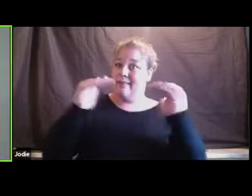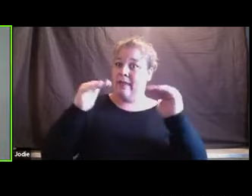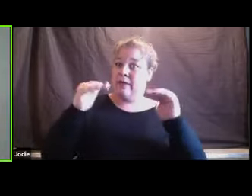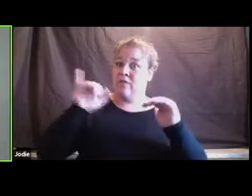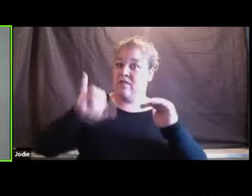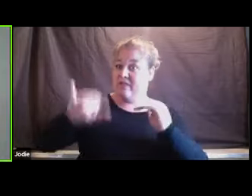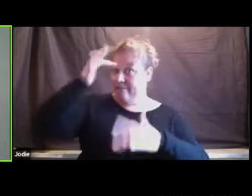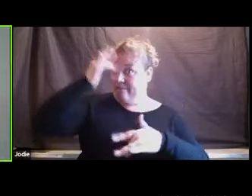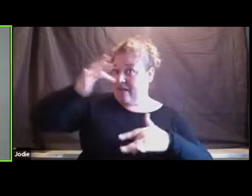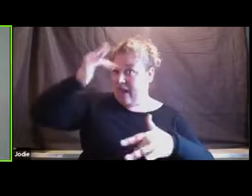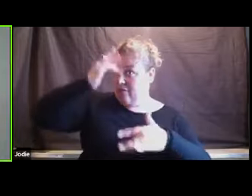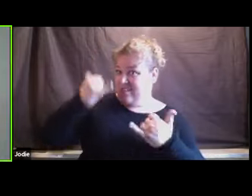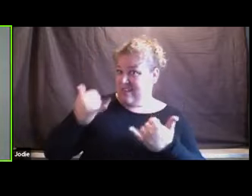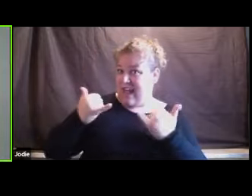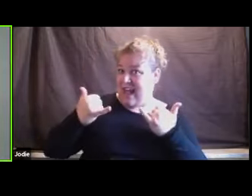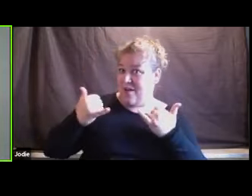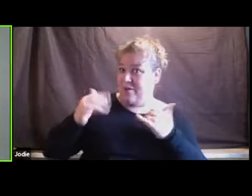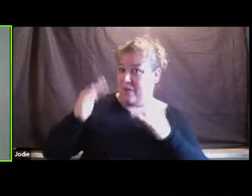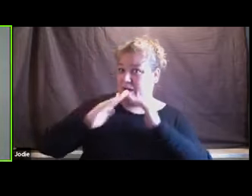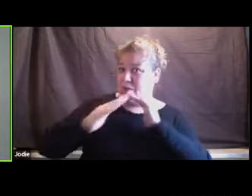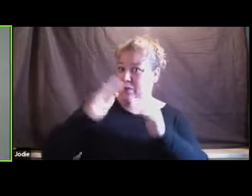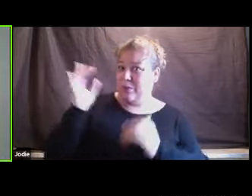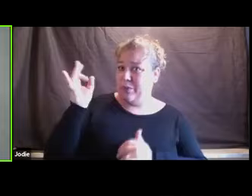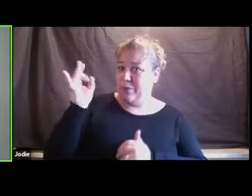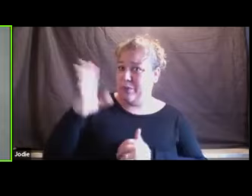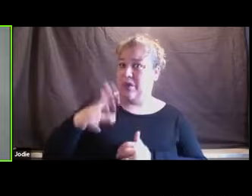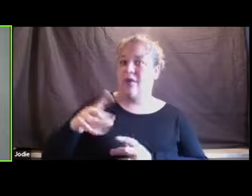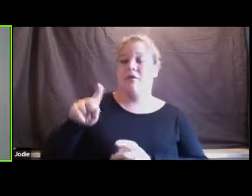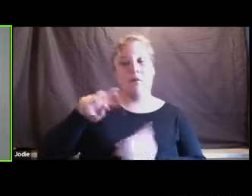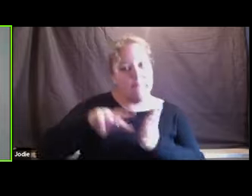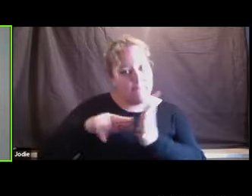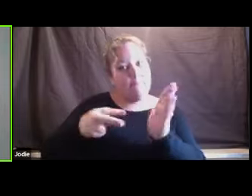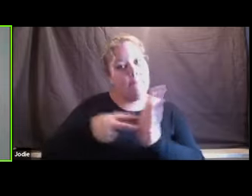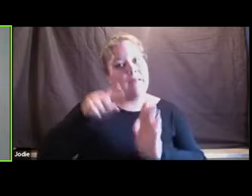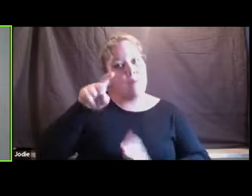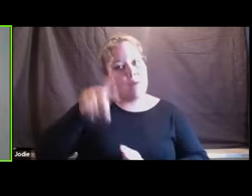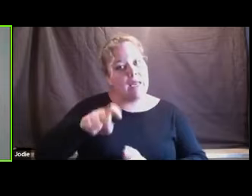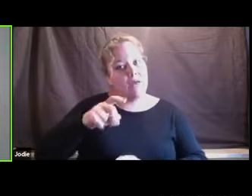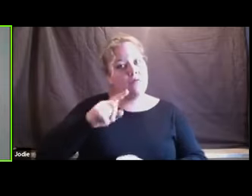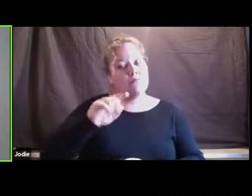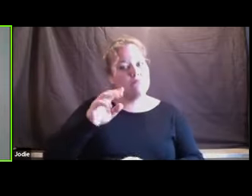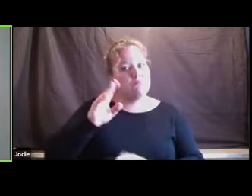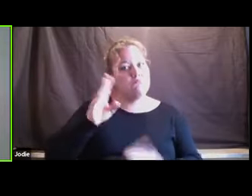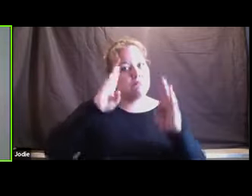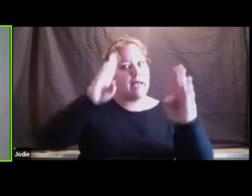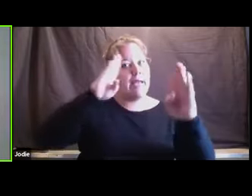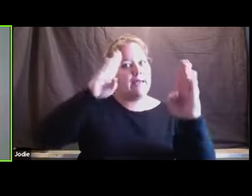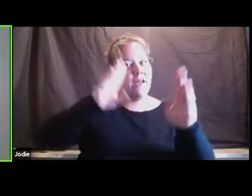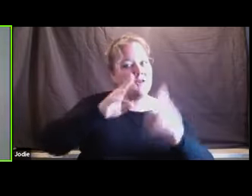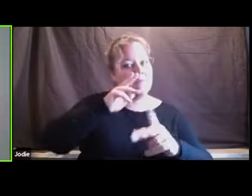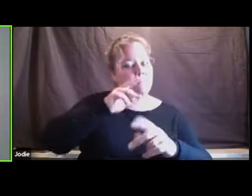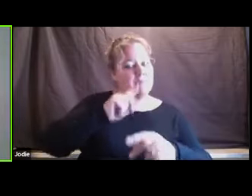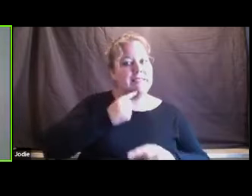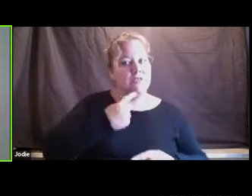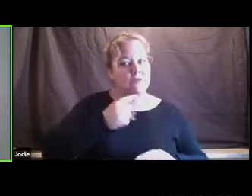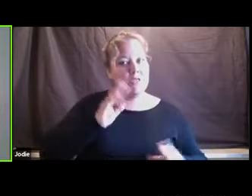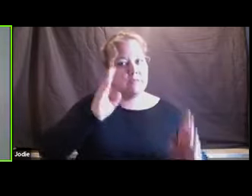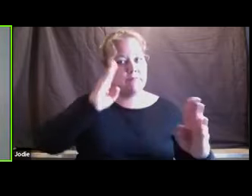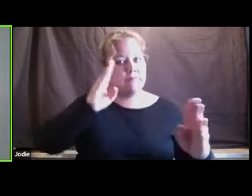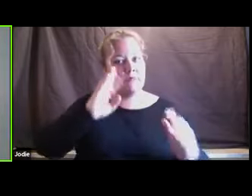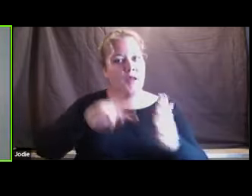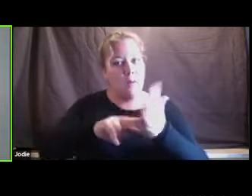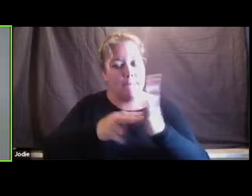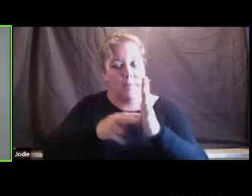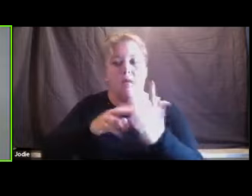we have to take that seriously. If we don't, the case numbers will go up, more contacts will be there, more virus will